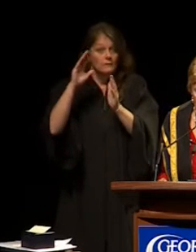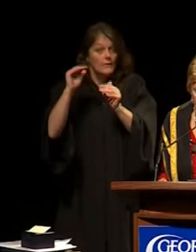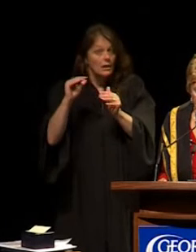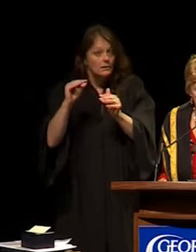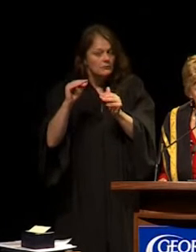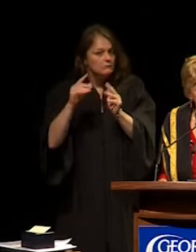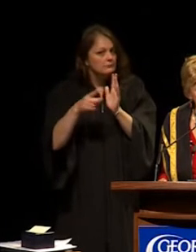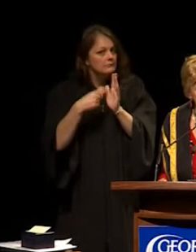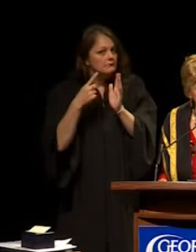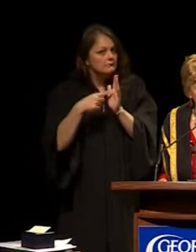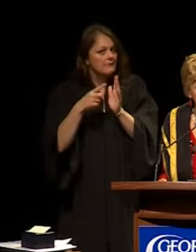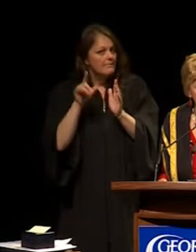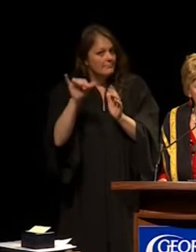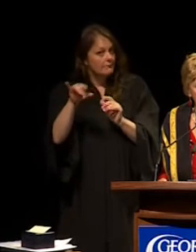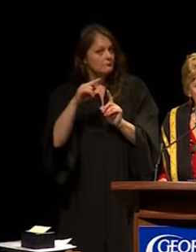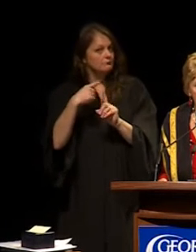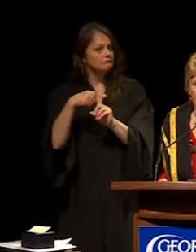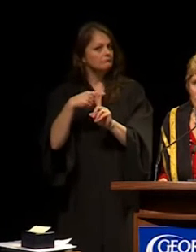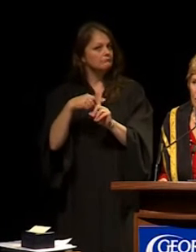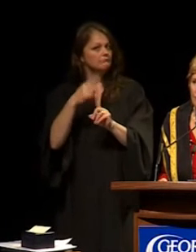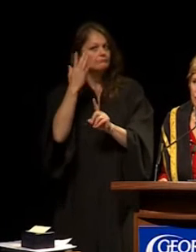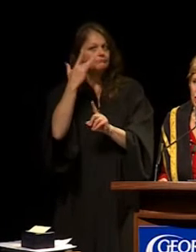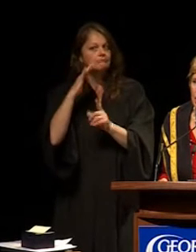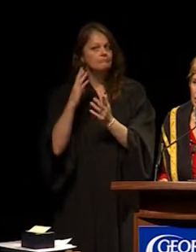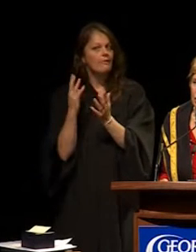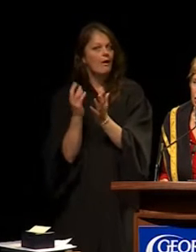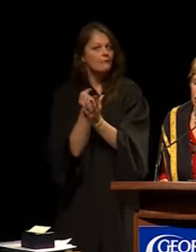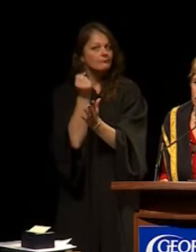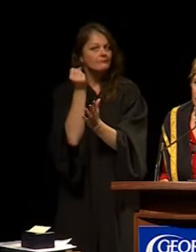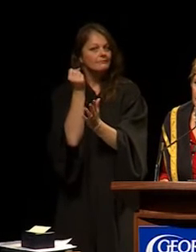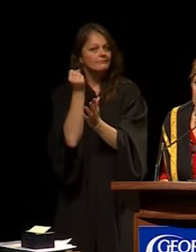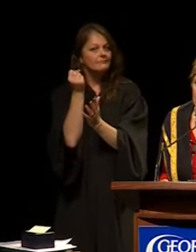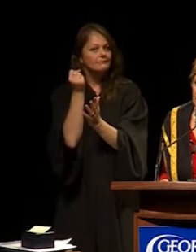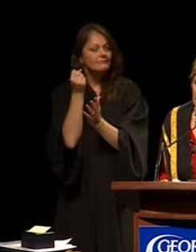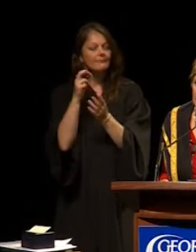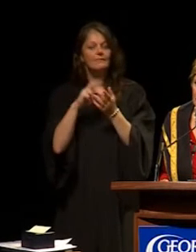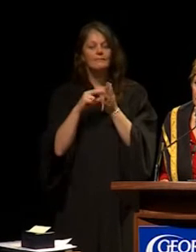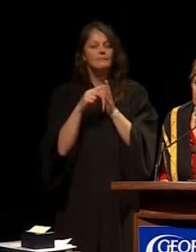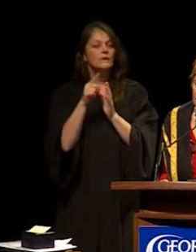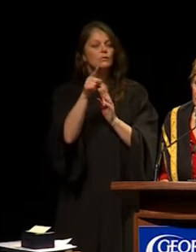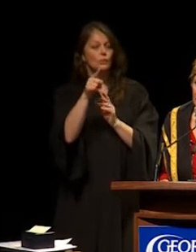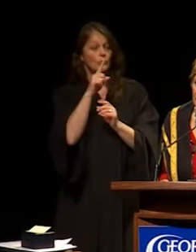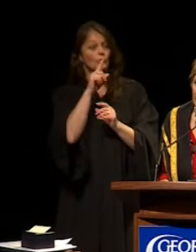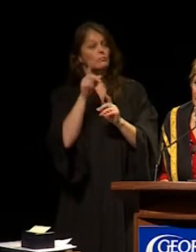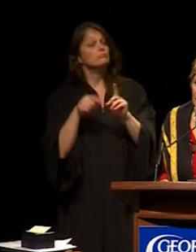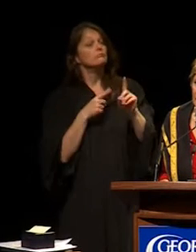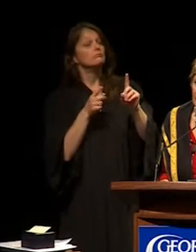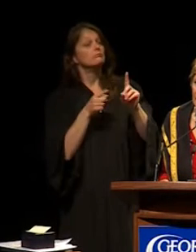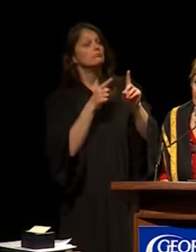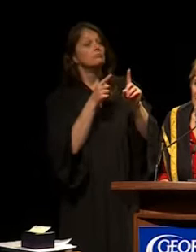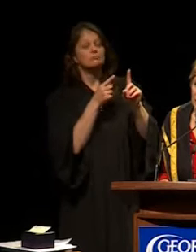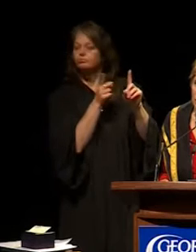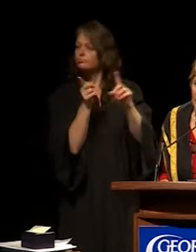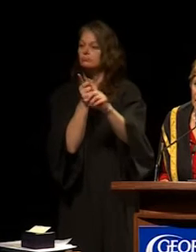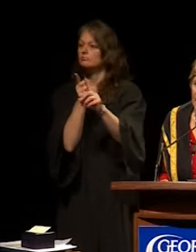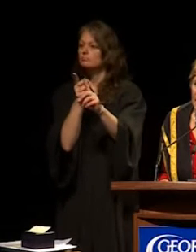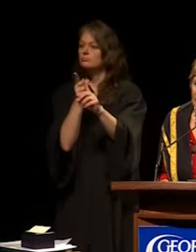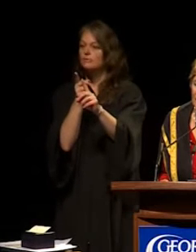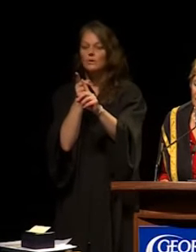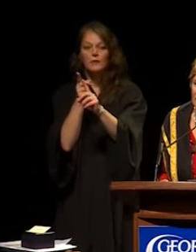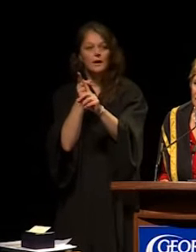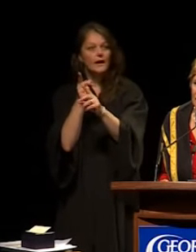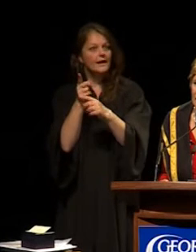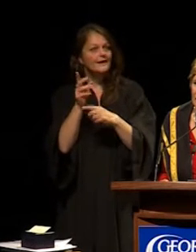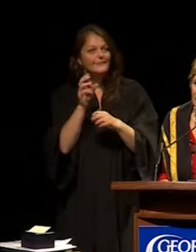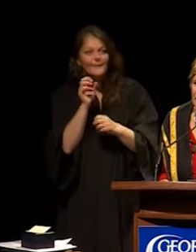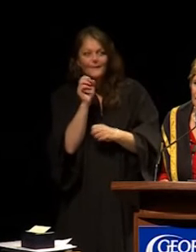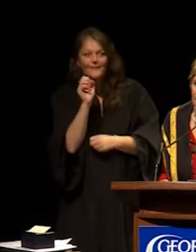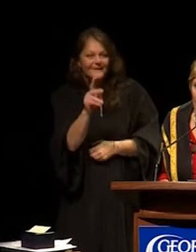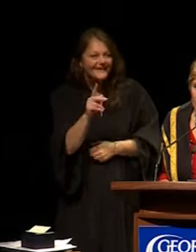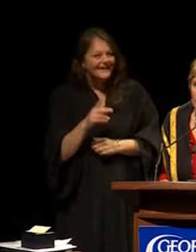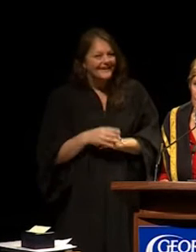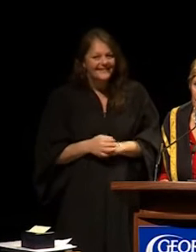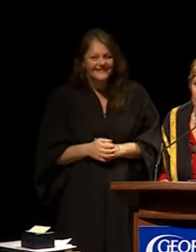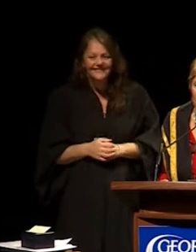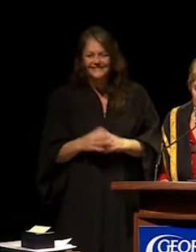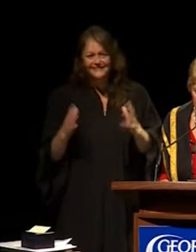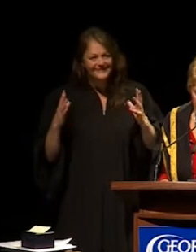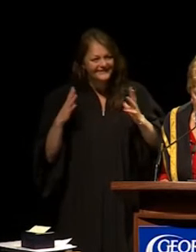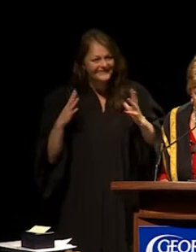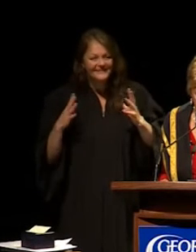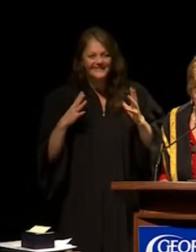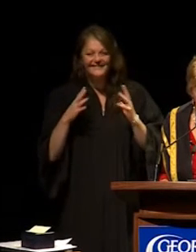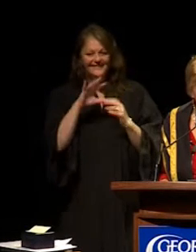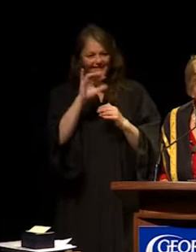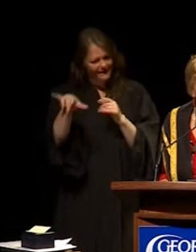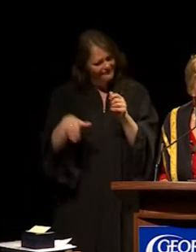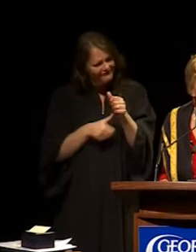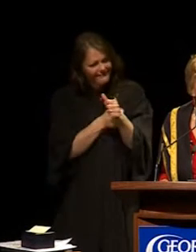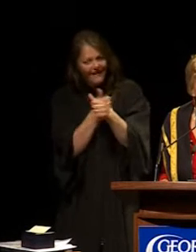unforeseen opportunities, and they often change your direction in life. And that's okay. Follow that road.